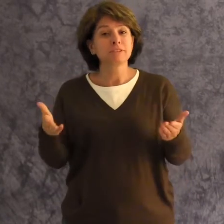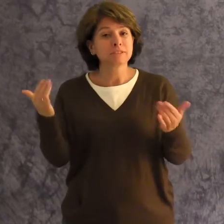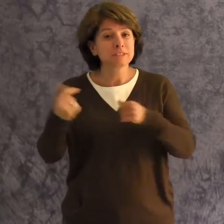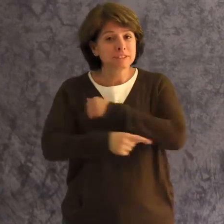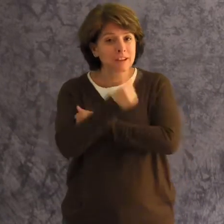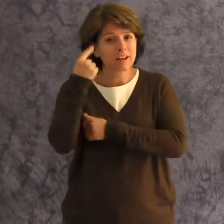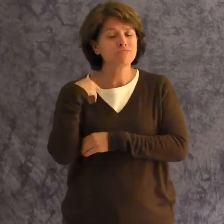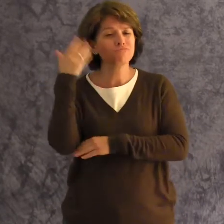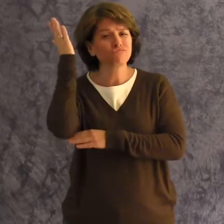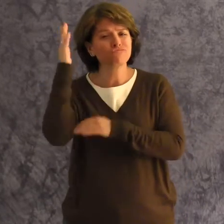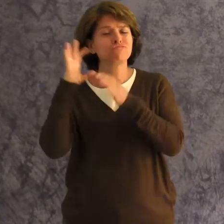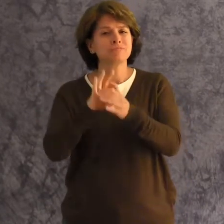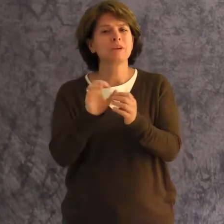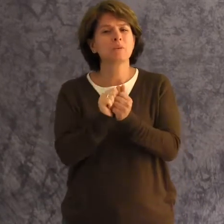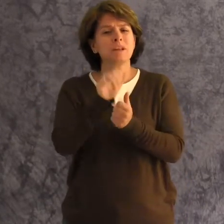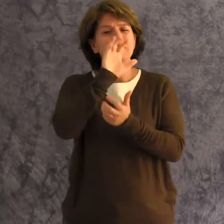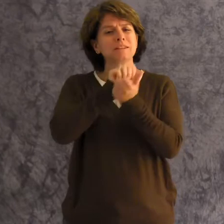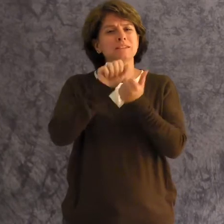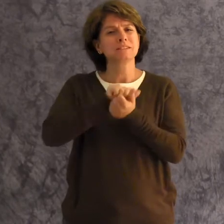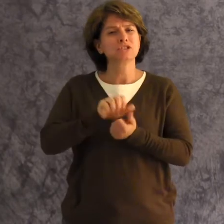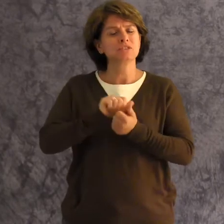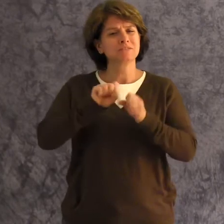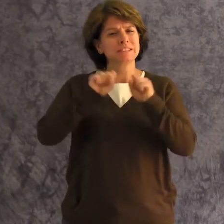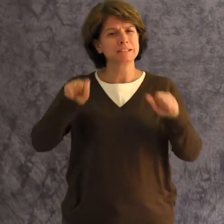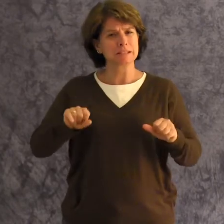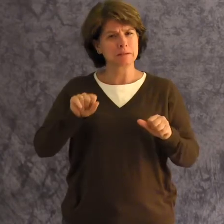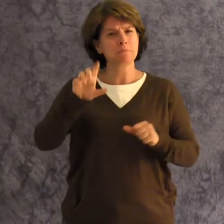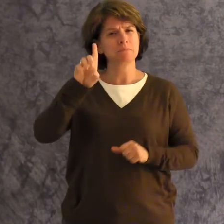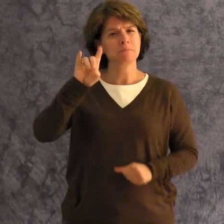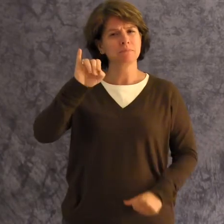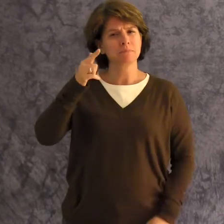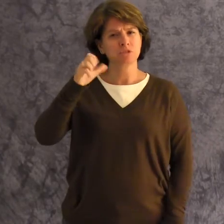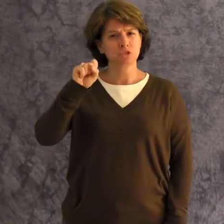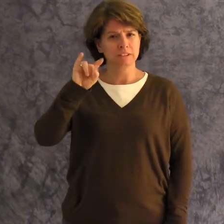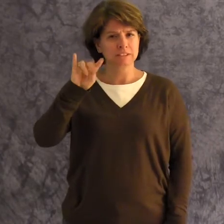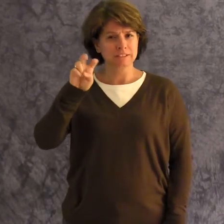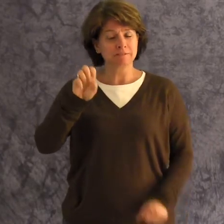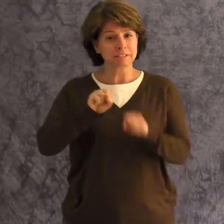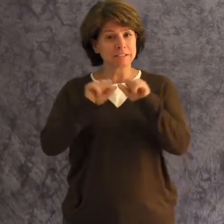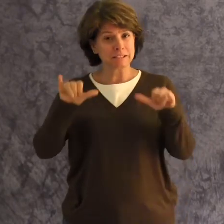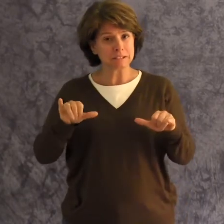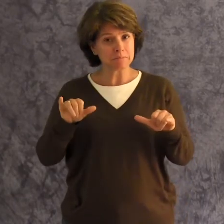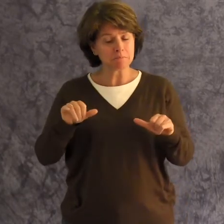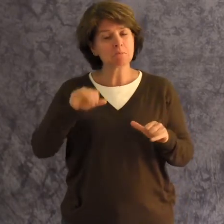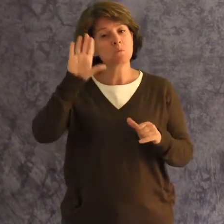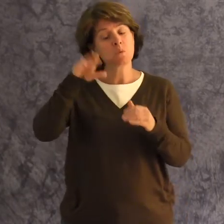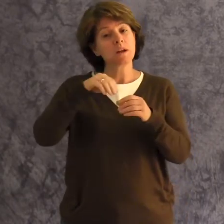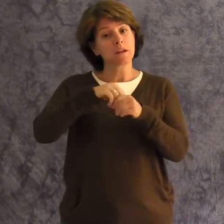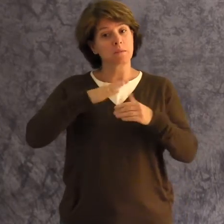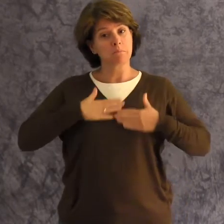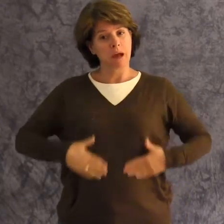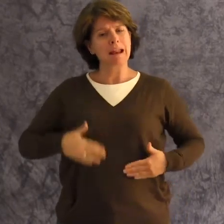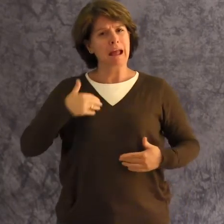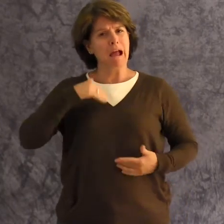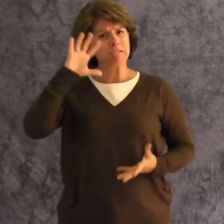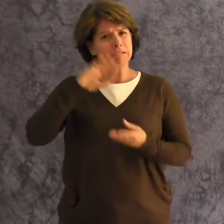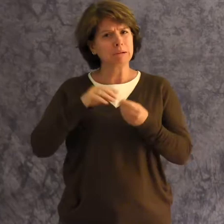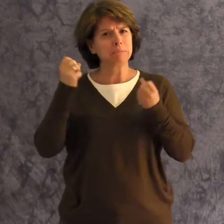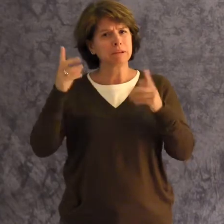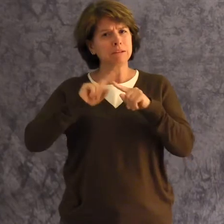The digestive system is one of 11 major organ systems in the body, and like all other organ systems, it does have special functions on its own, but